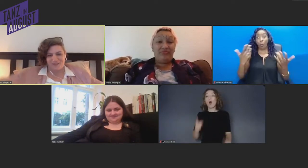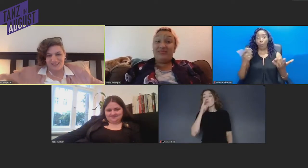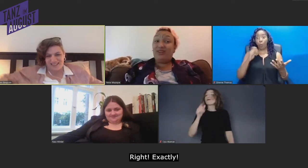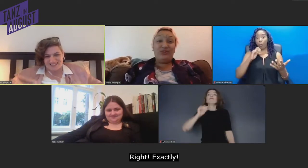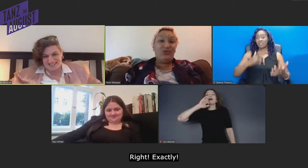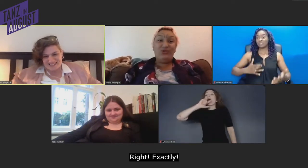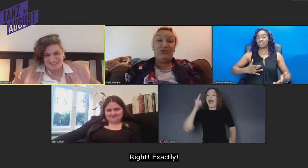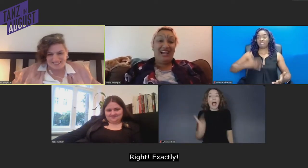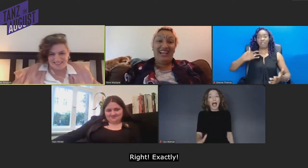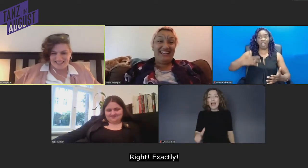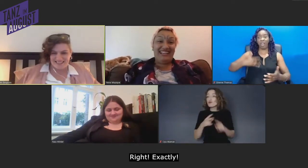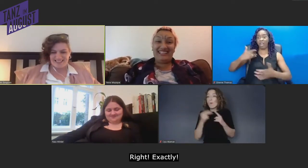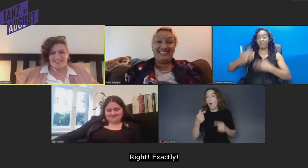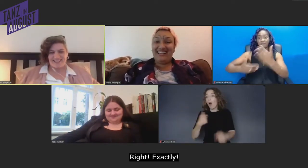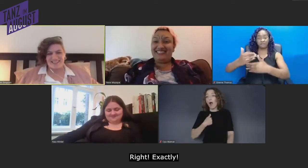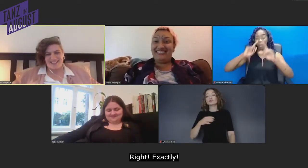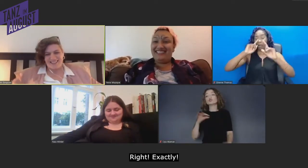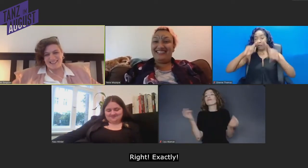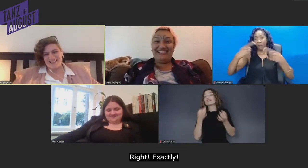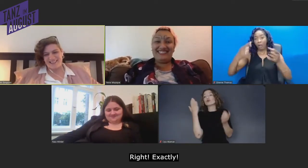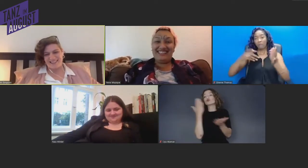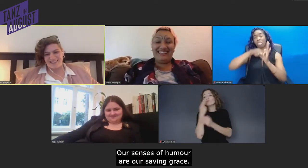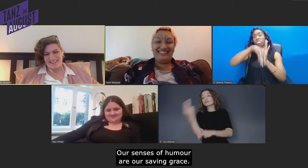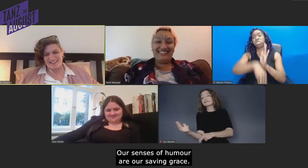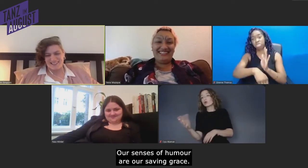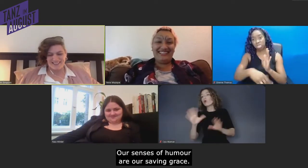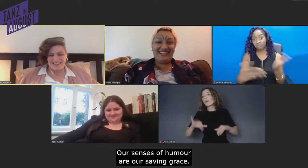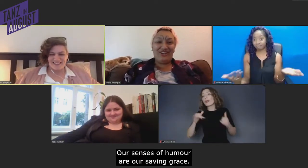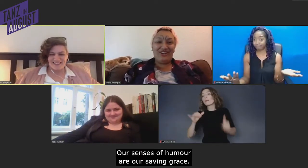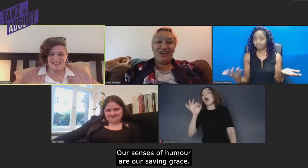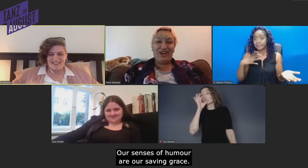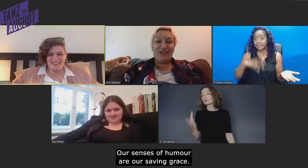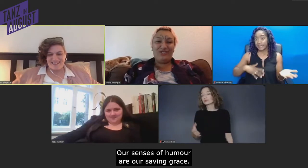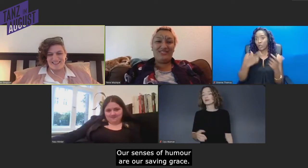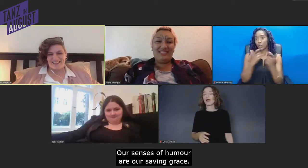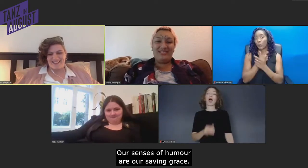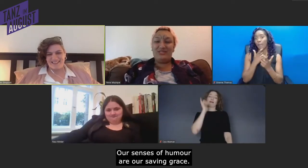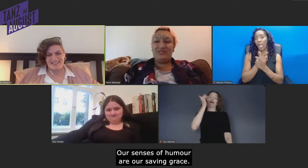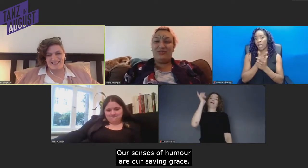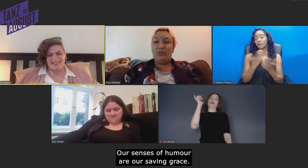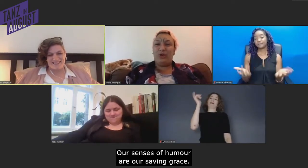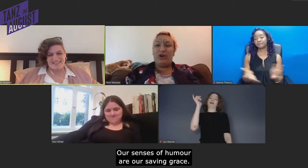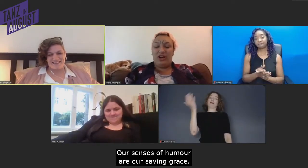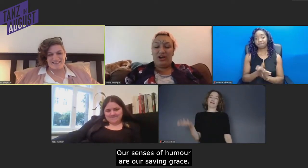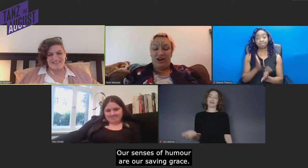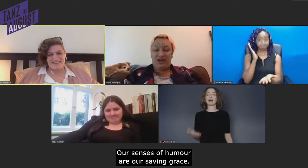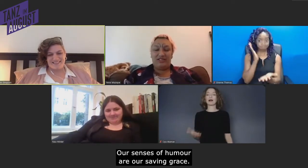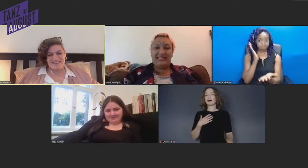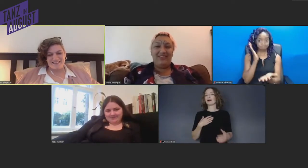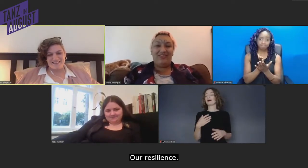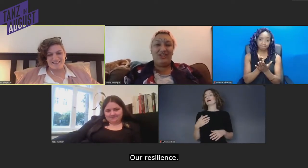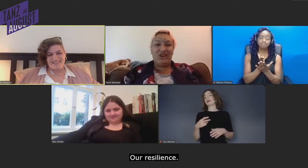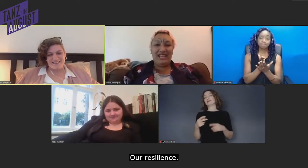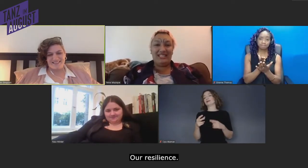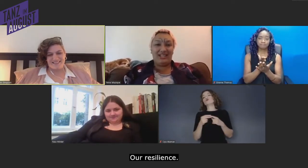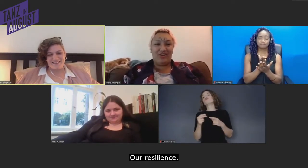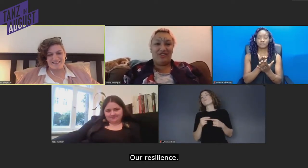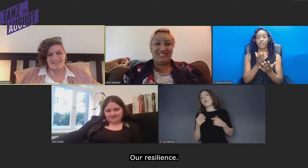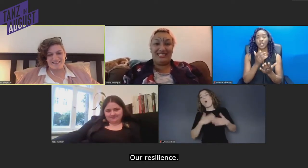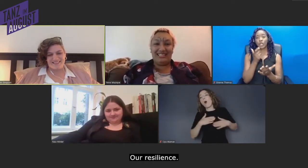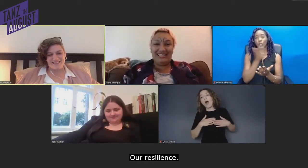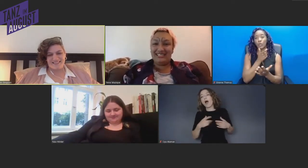survive this. Right, exactly. Our senses of humor are our saving grace,